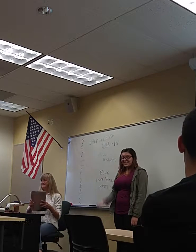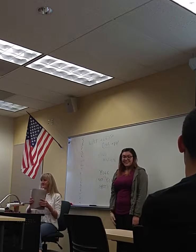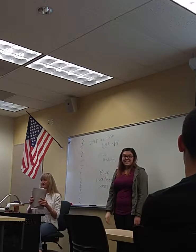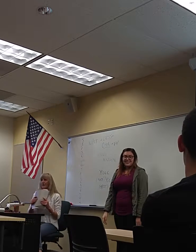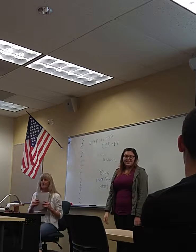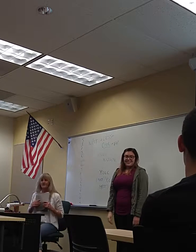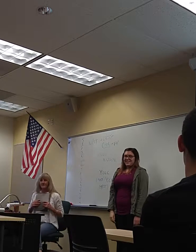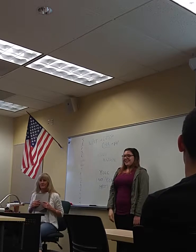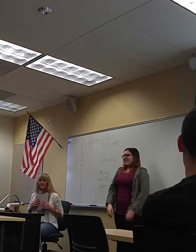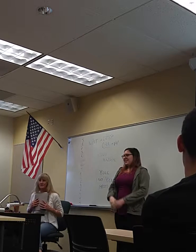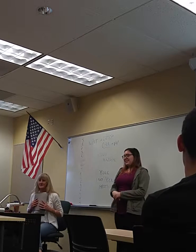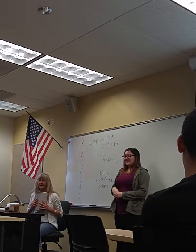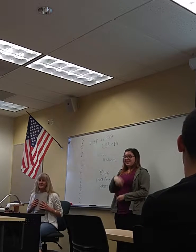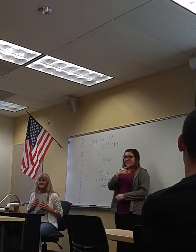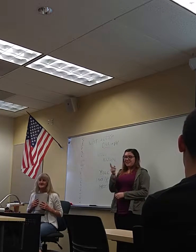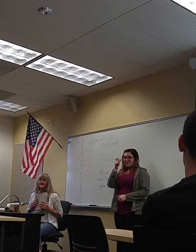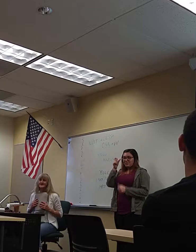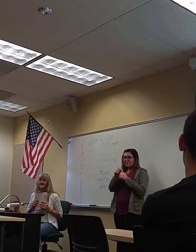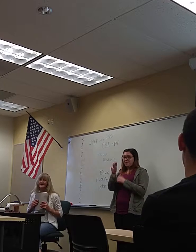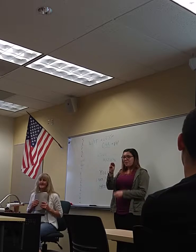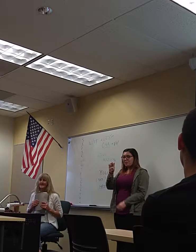Do you remember what metathesis is, Alana?